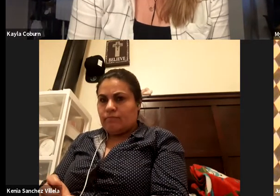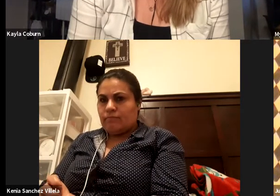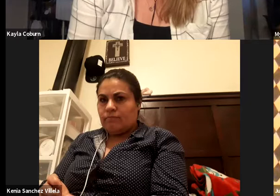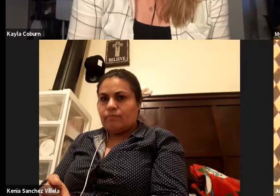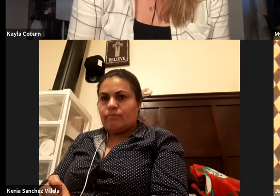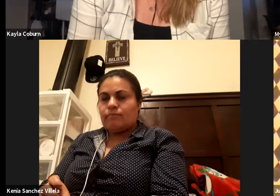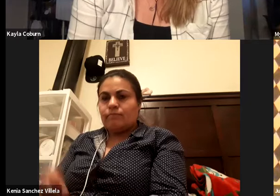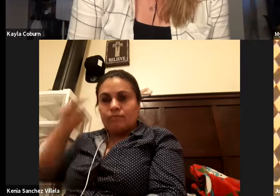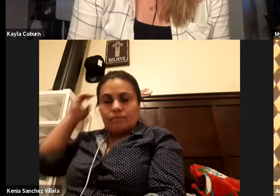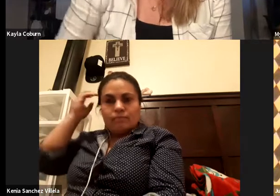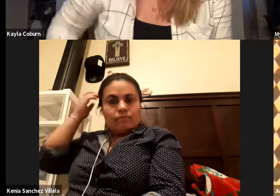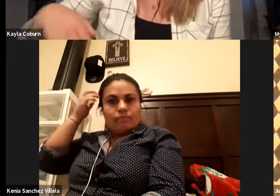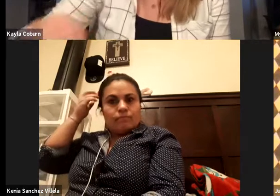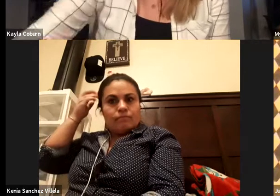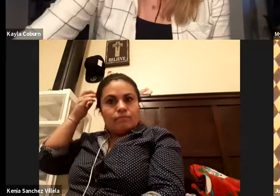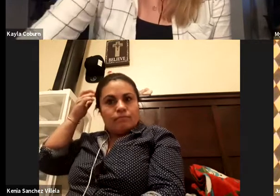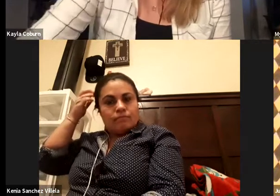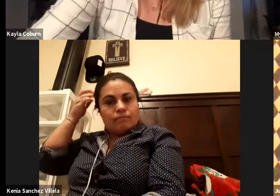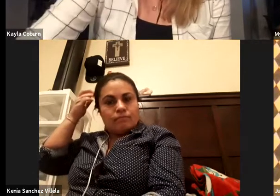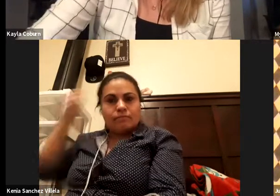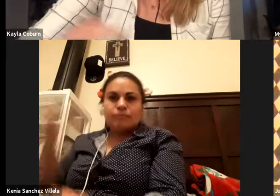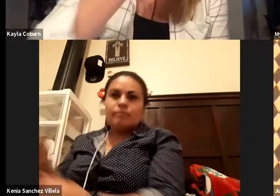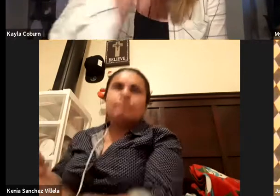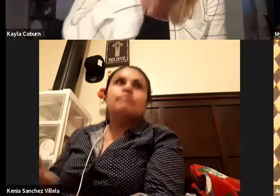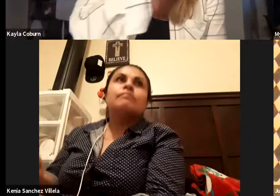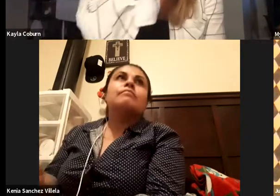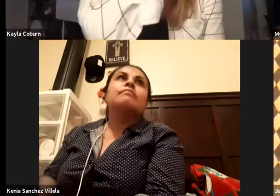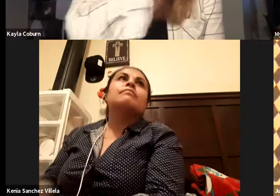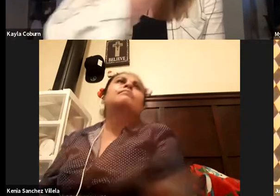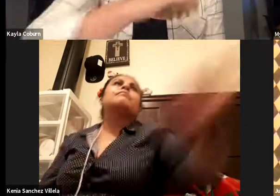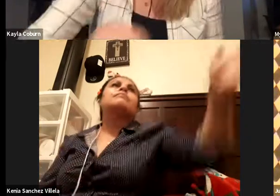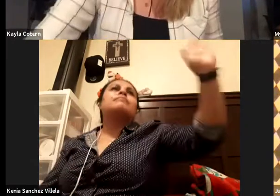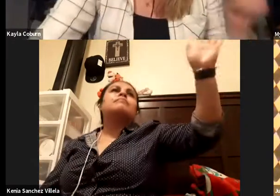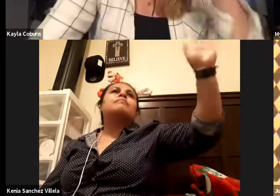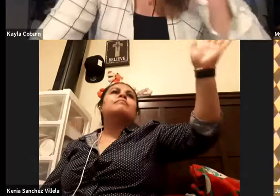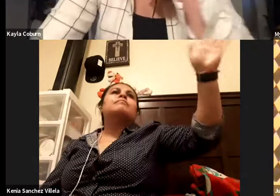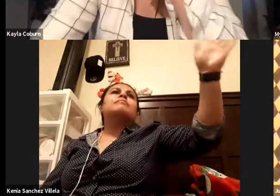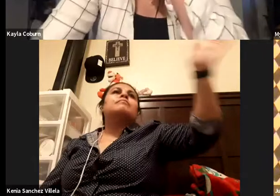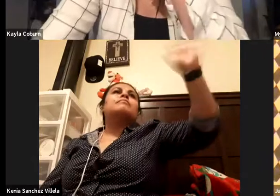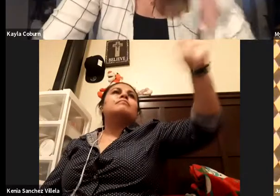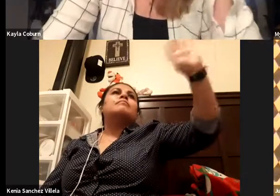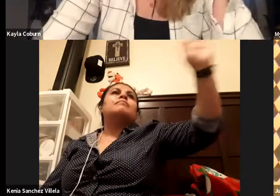de las participantes quería saber si íbamos a hablar acerca de